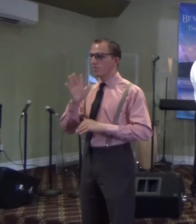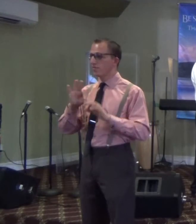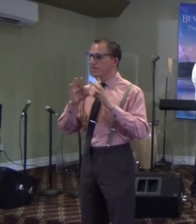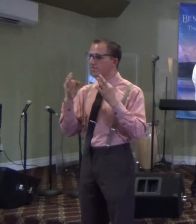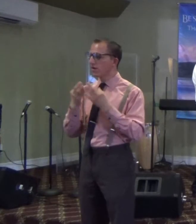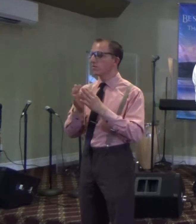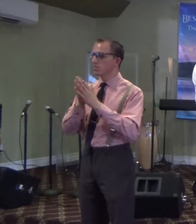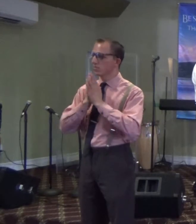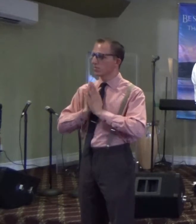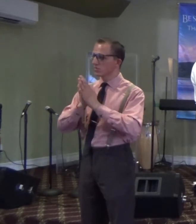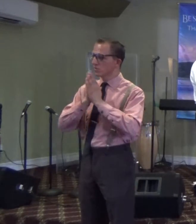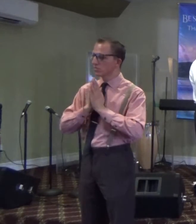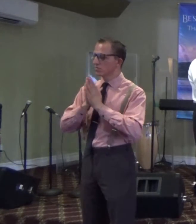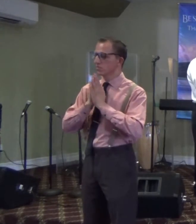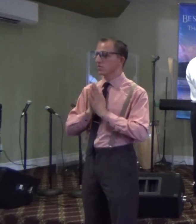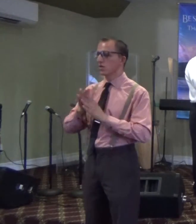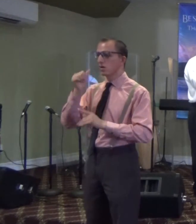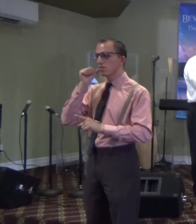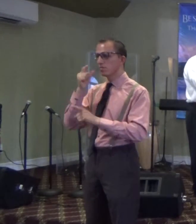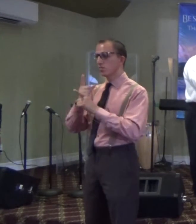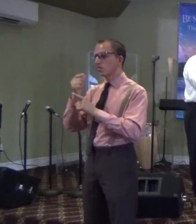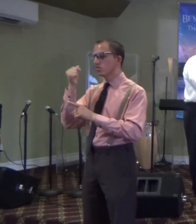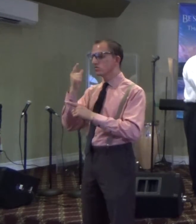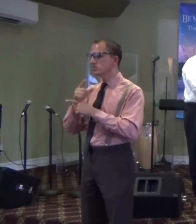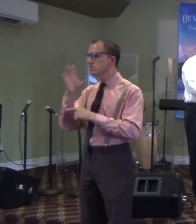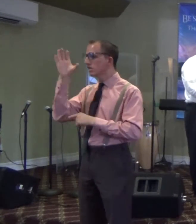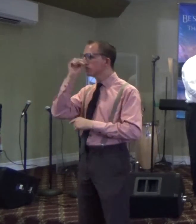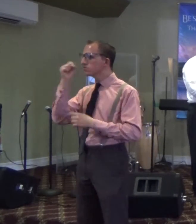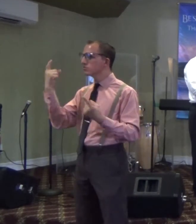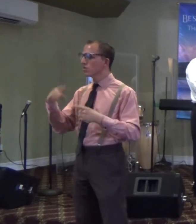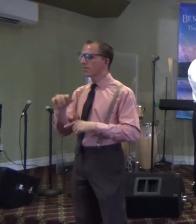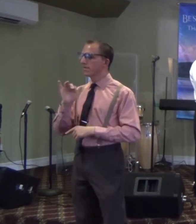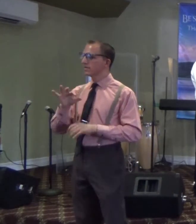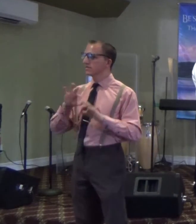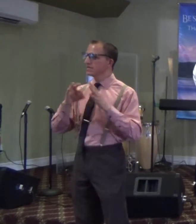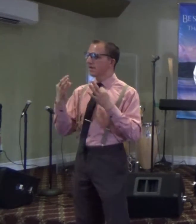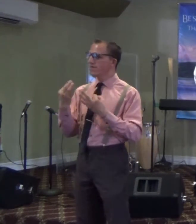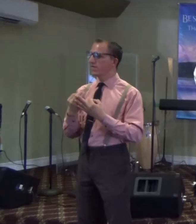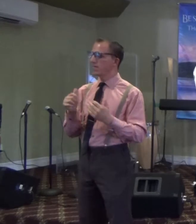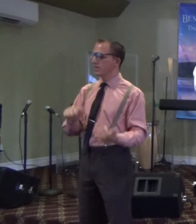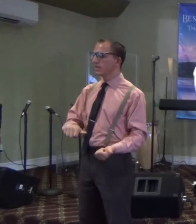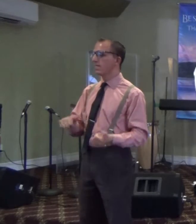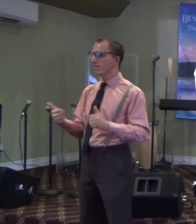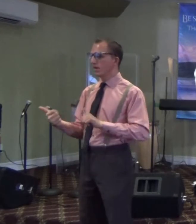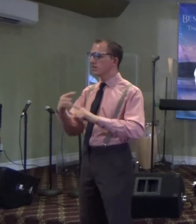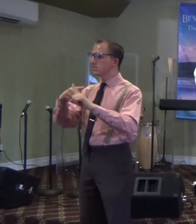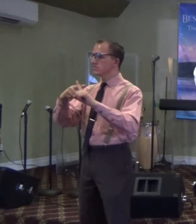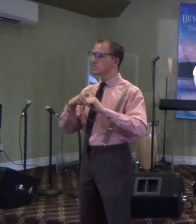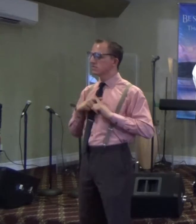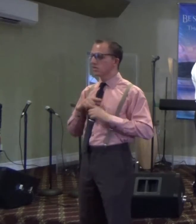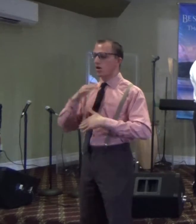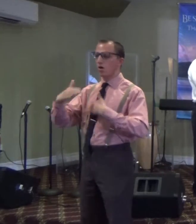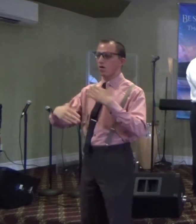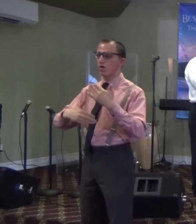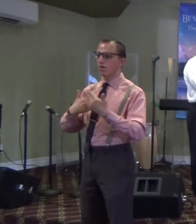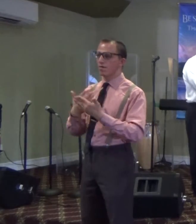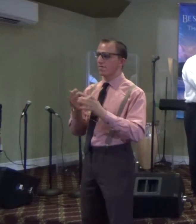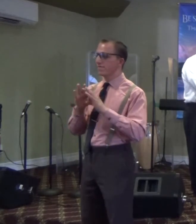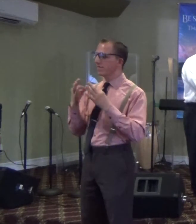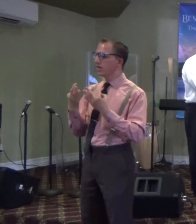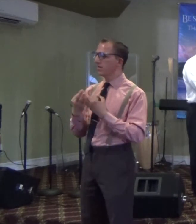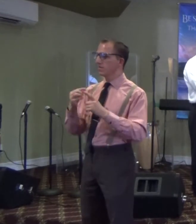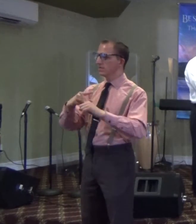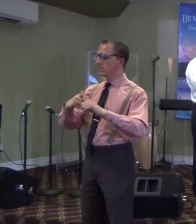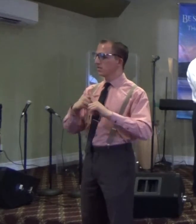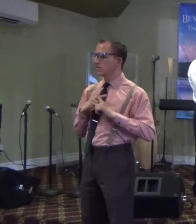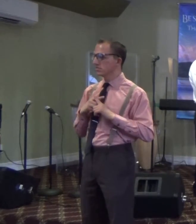familia. that family. Hermanos, Brethren, esta familia se entregó a this Cristo. family gave their life to the Toda Lord. la familia se entregó a Cristo.